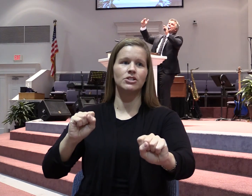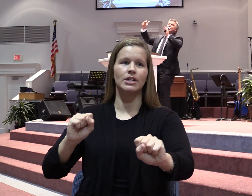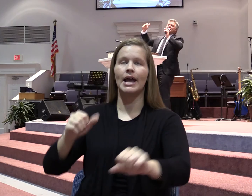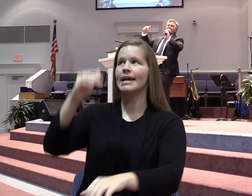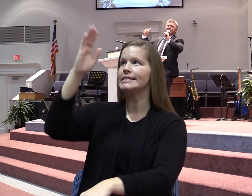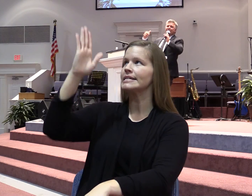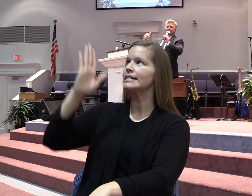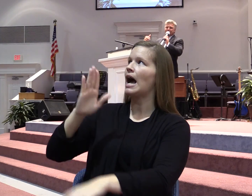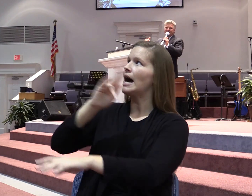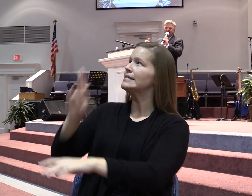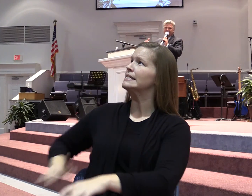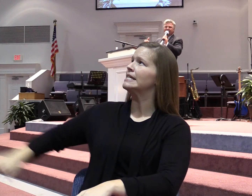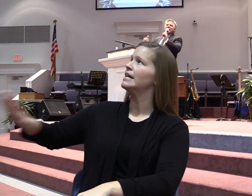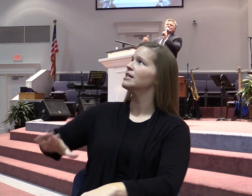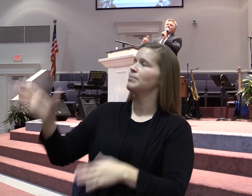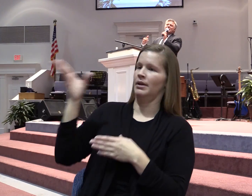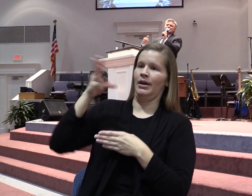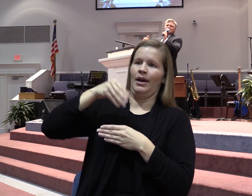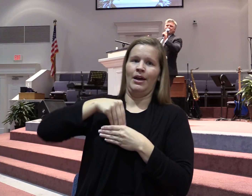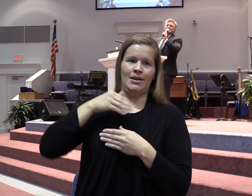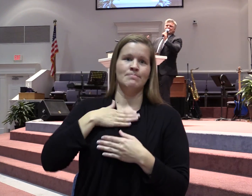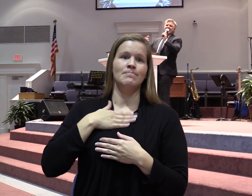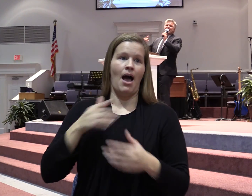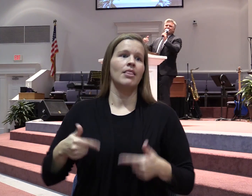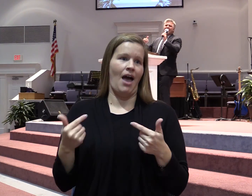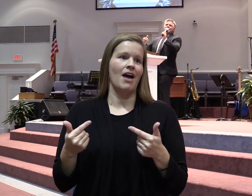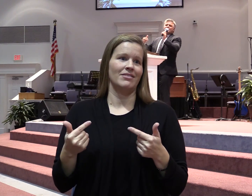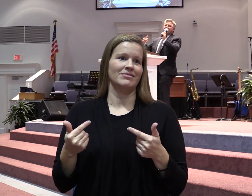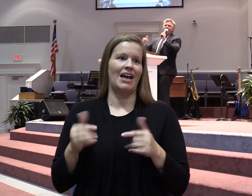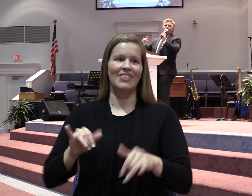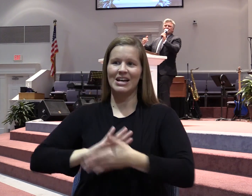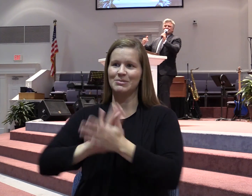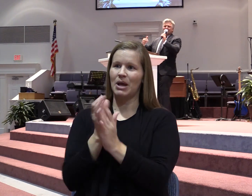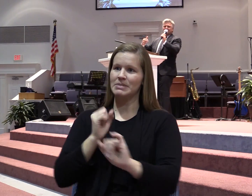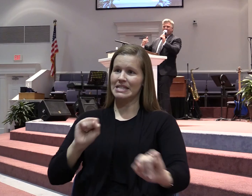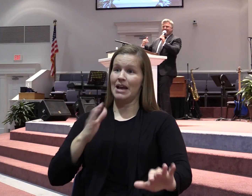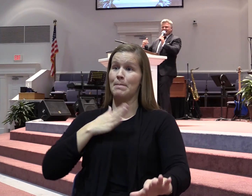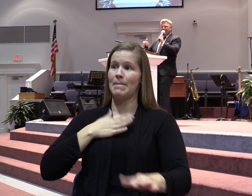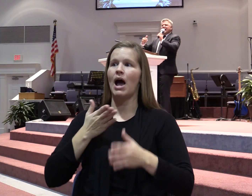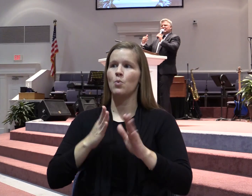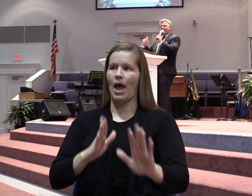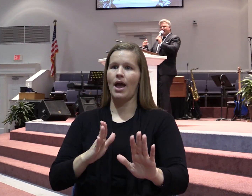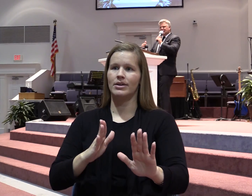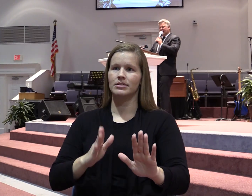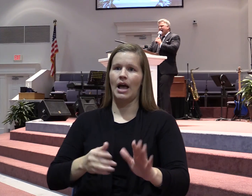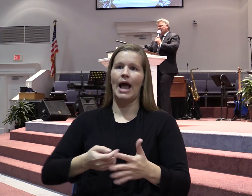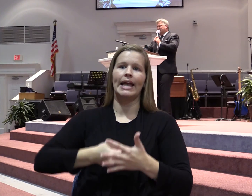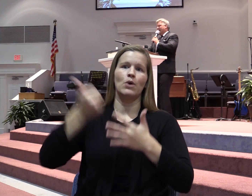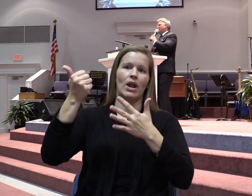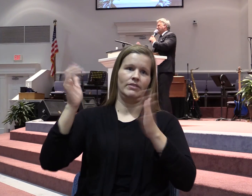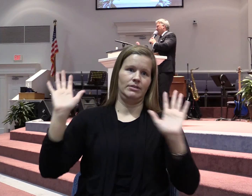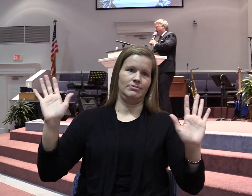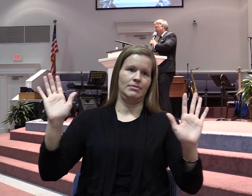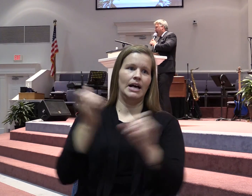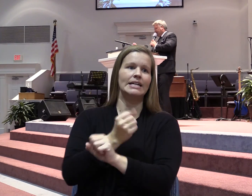God's kingdom into the chaos of my life. Salvation is being saved from my own destructive ways. Salvation is being